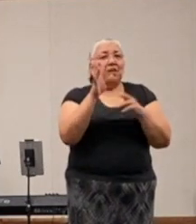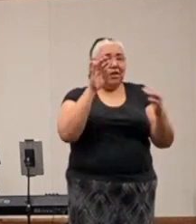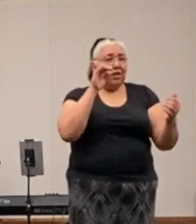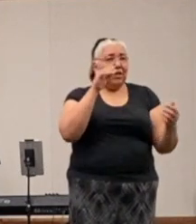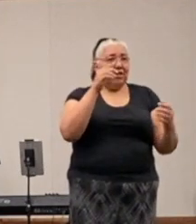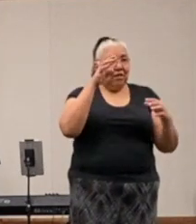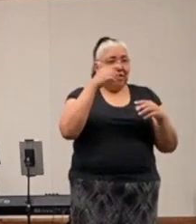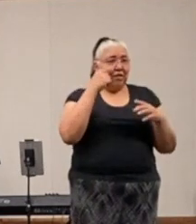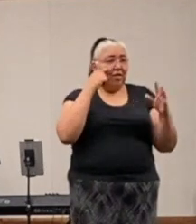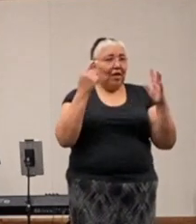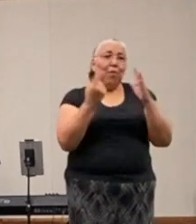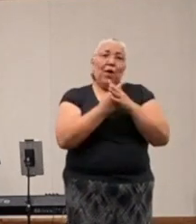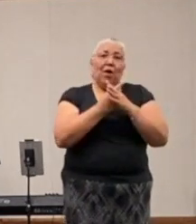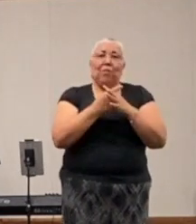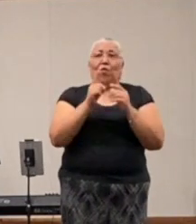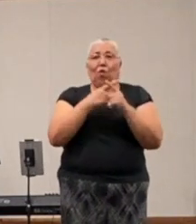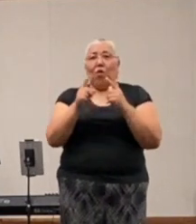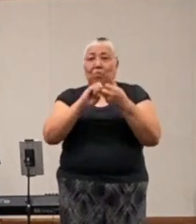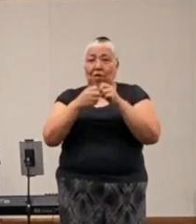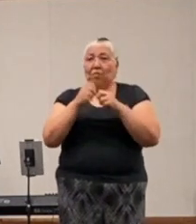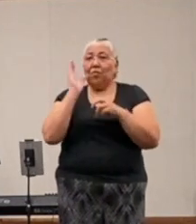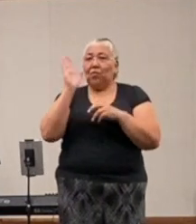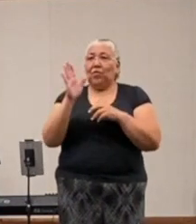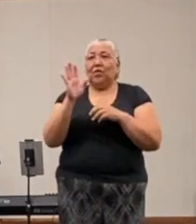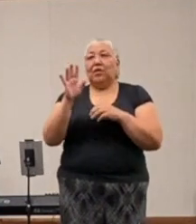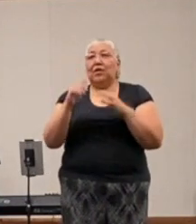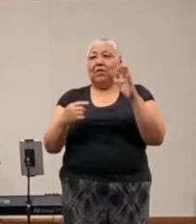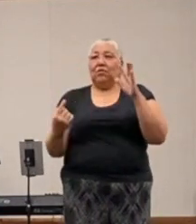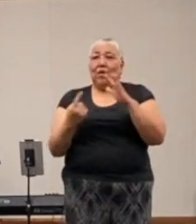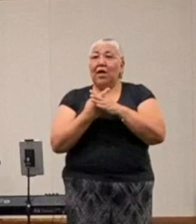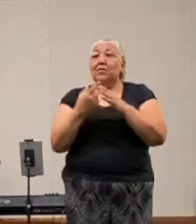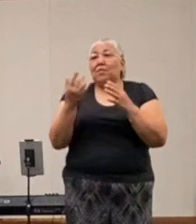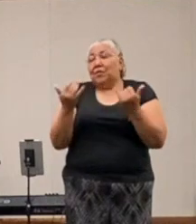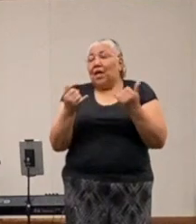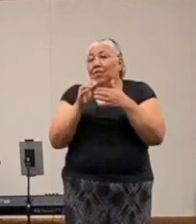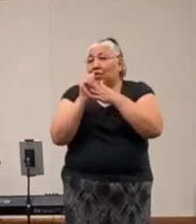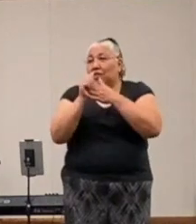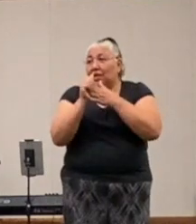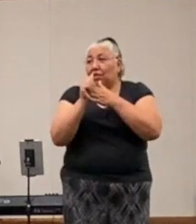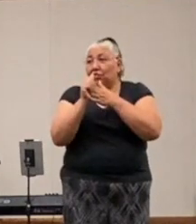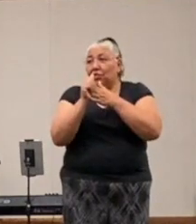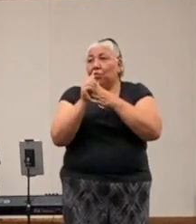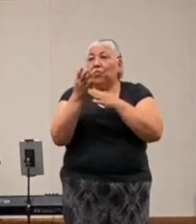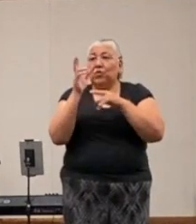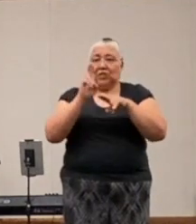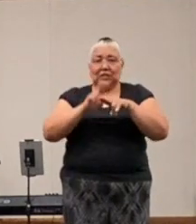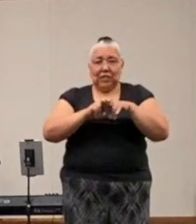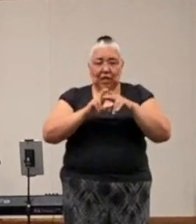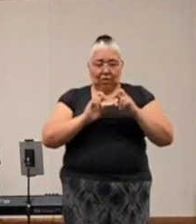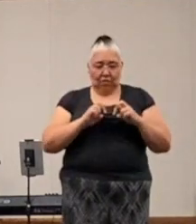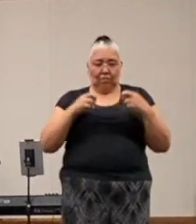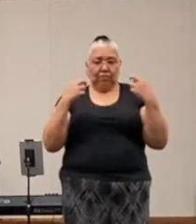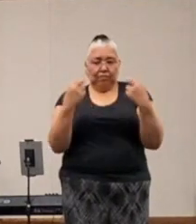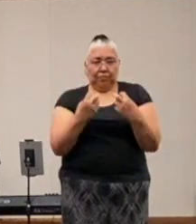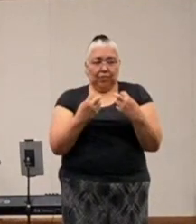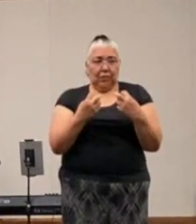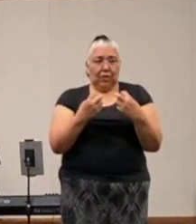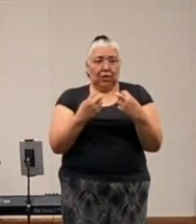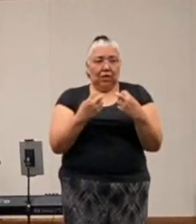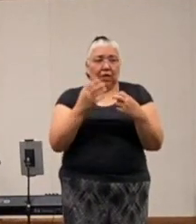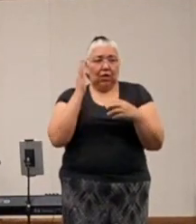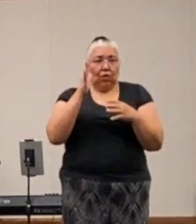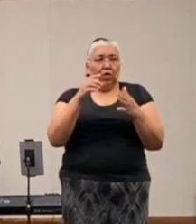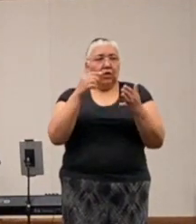up or a problem would rise up, the leadership would actually sit down with each other and they would